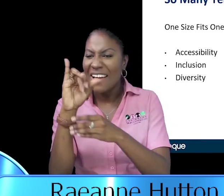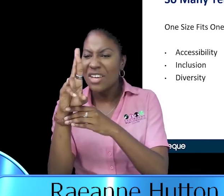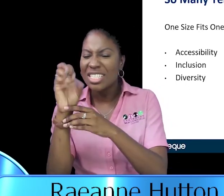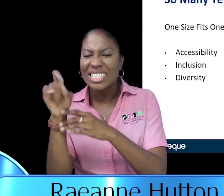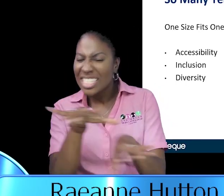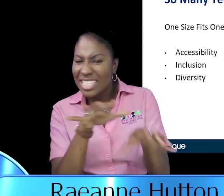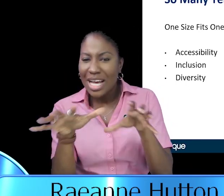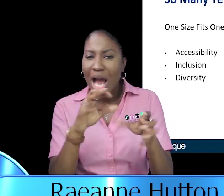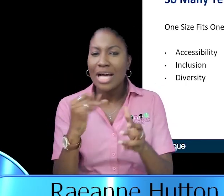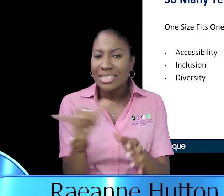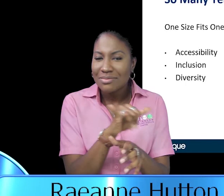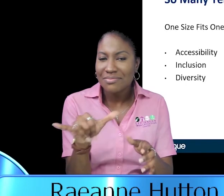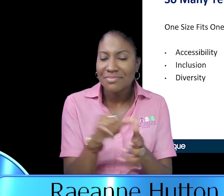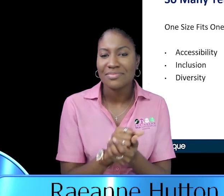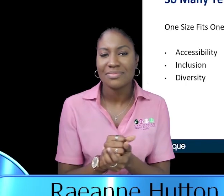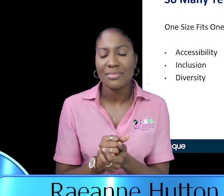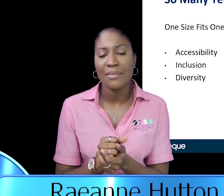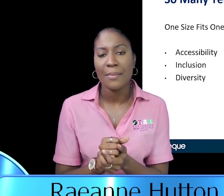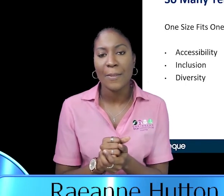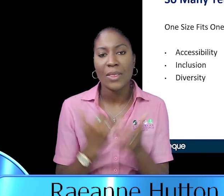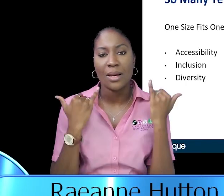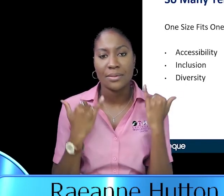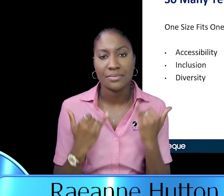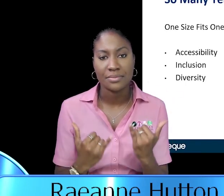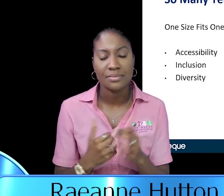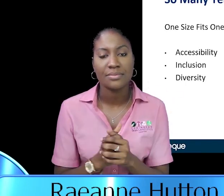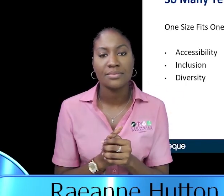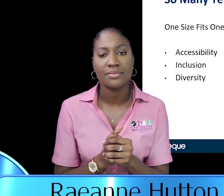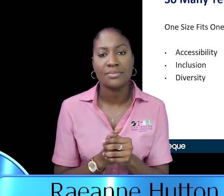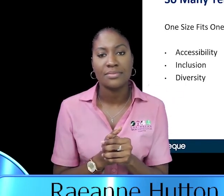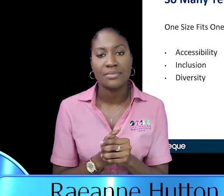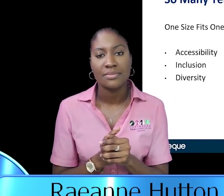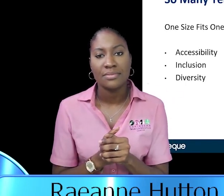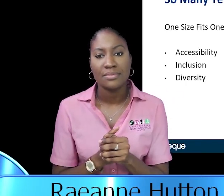or inclusive design, and it's a little more wide scoped.